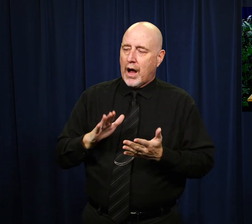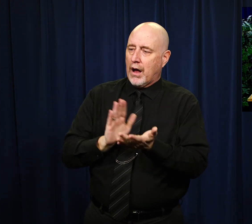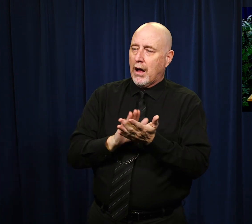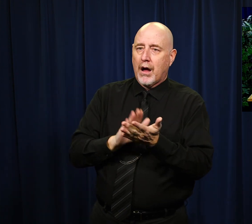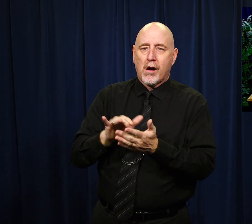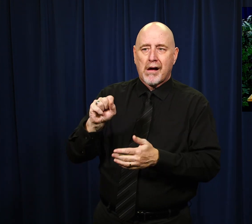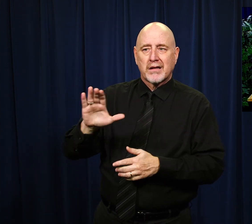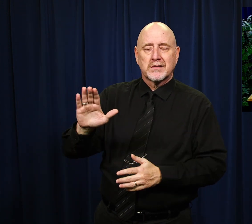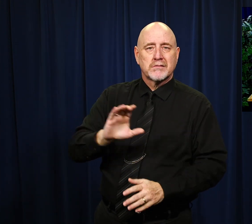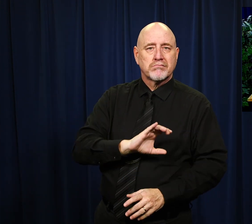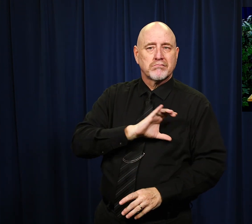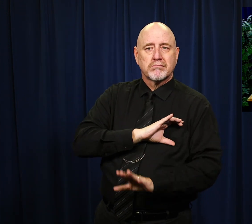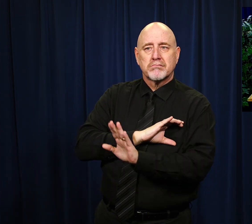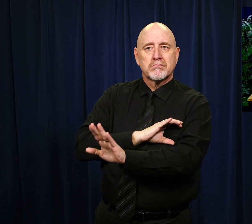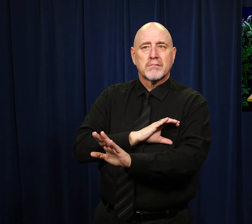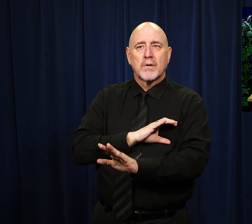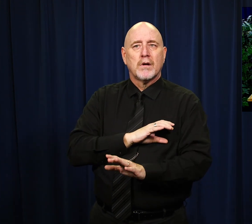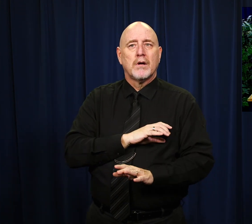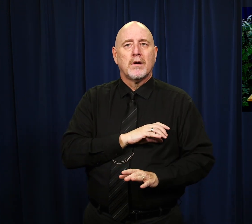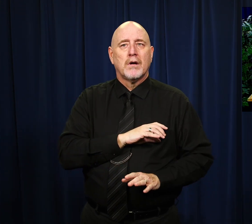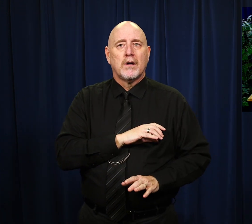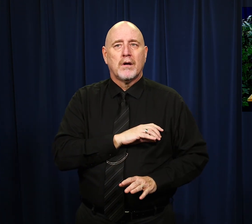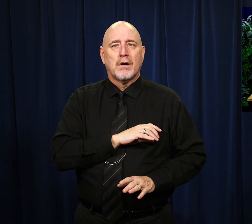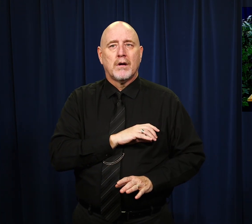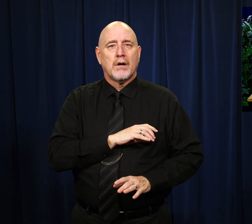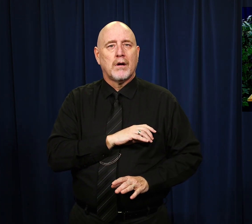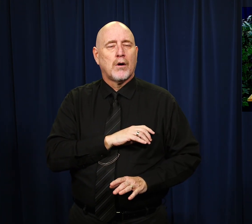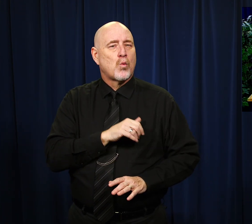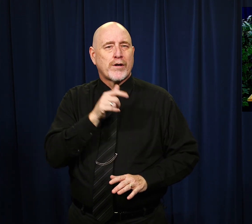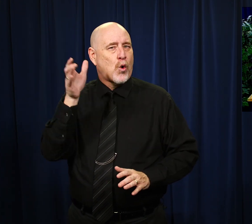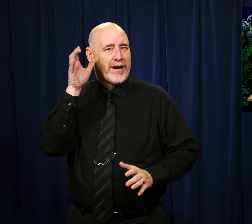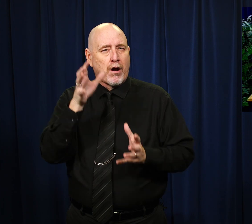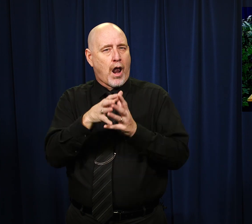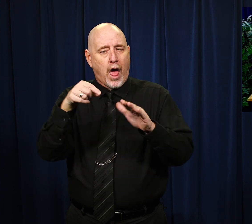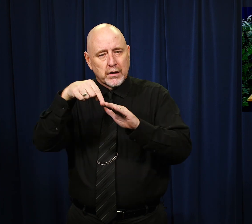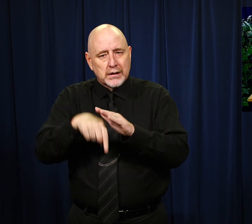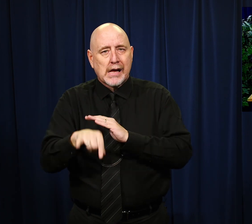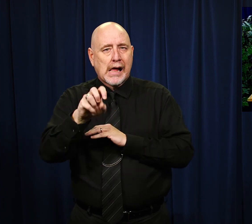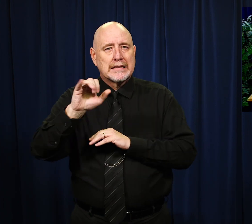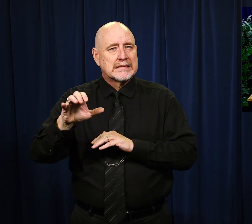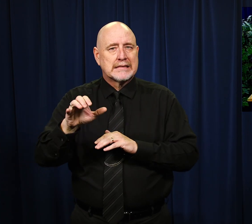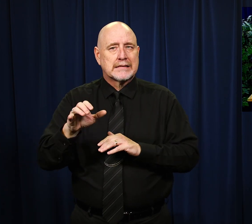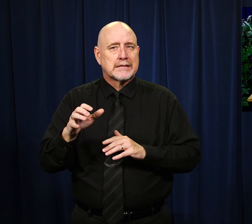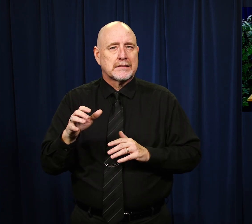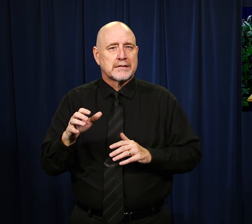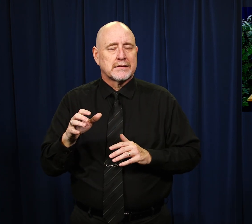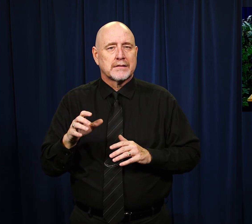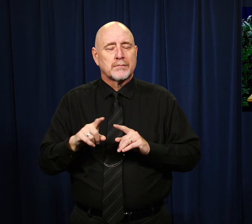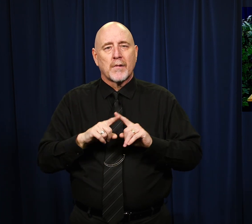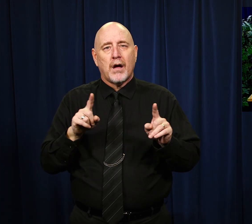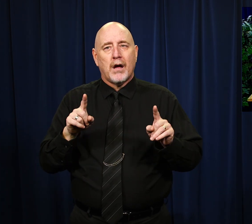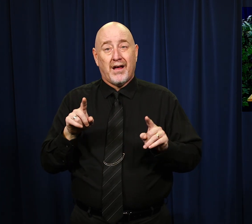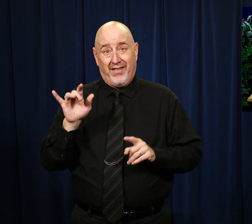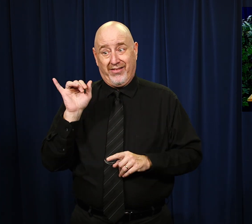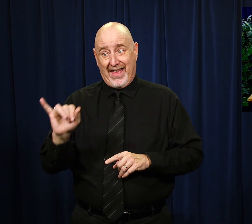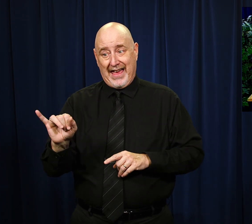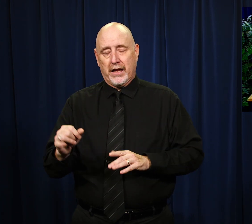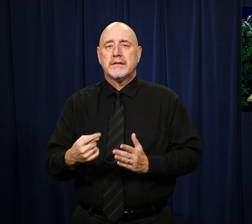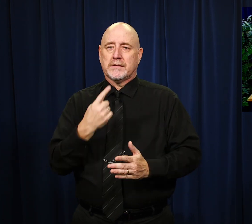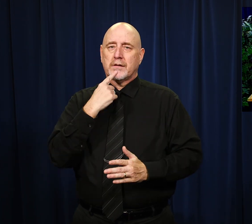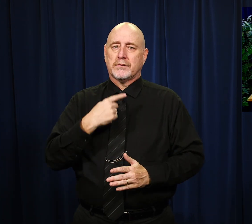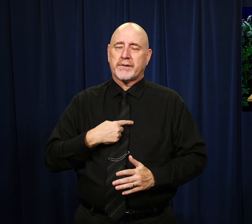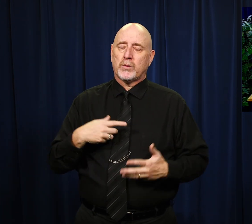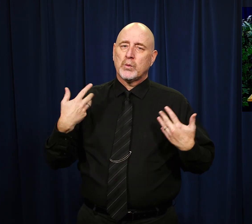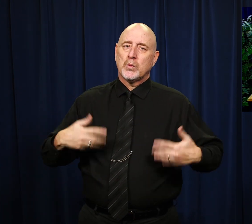for Isaac to me. We don't have a whole lot of Isaac here within the Scriptures. We don't have a whole lot of it. But this tells